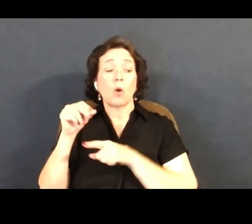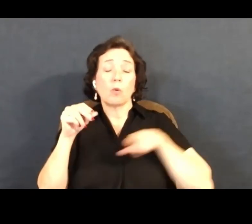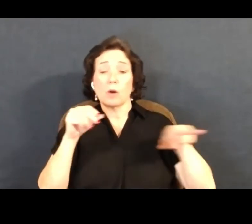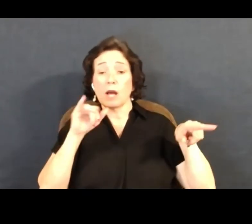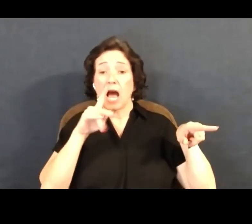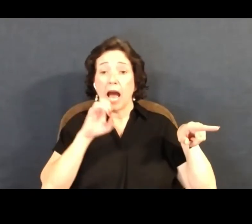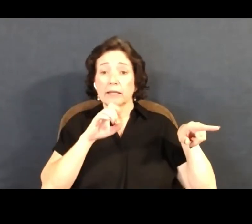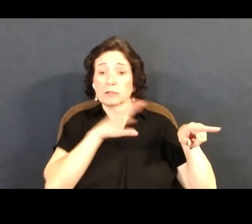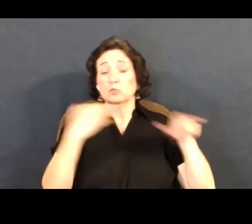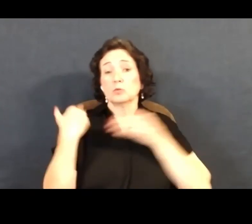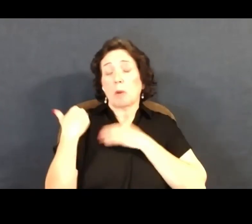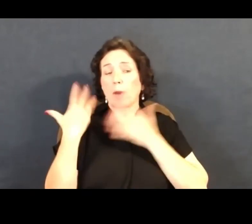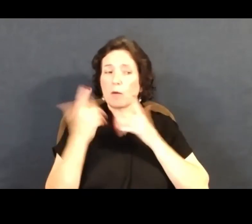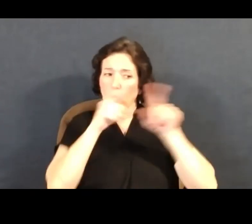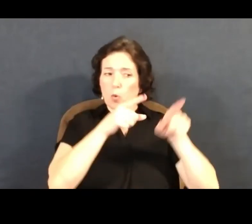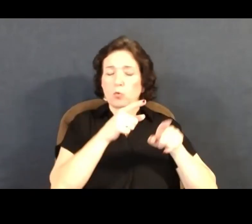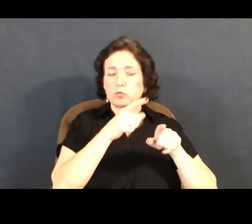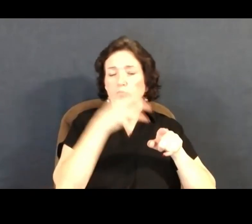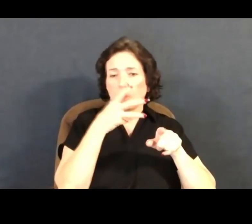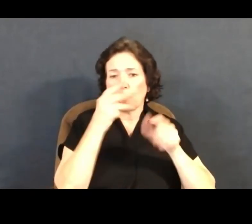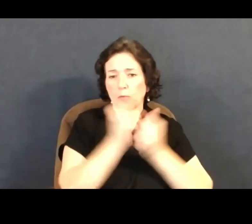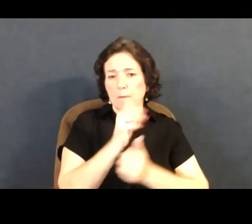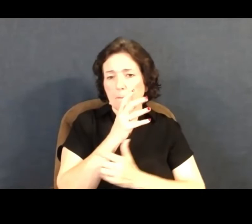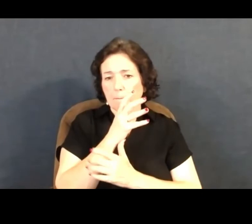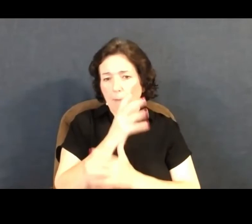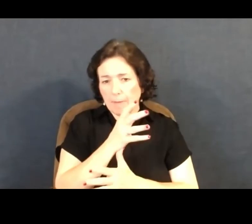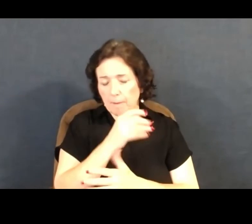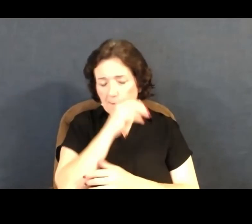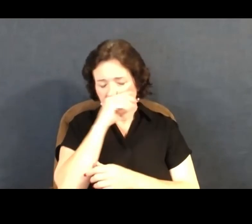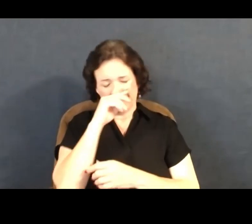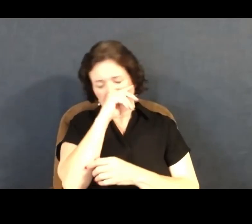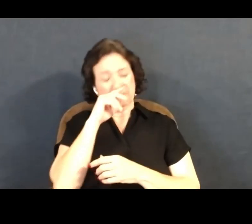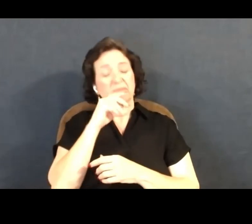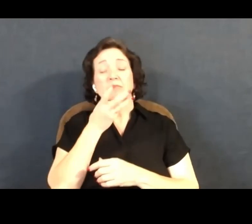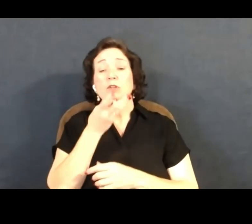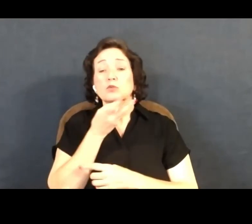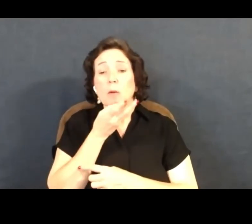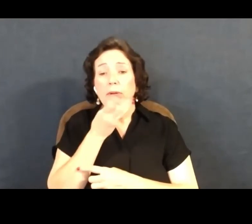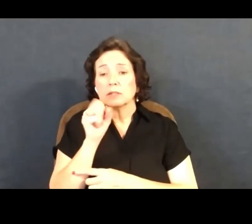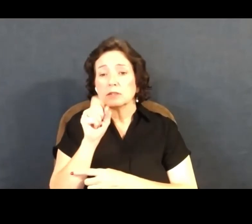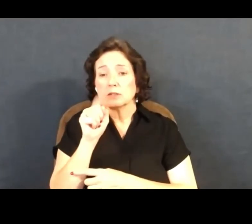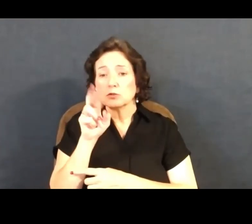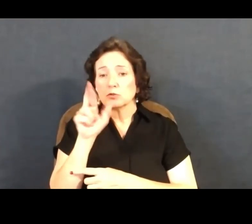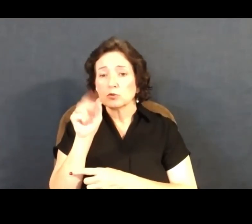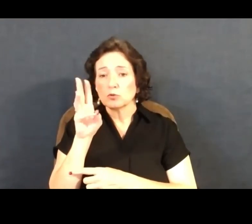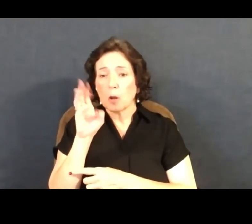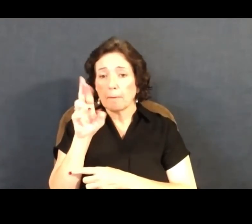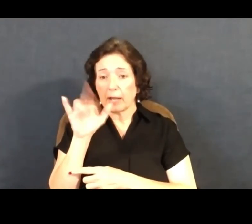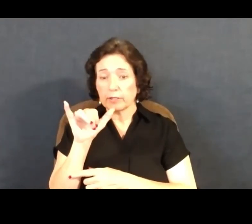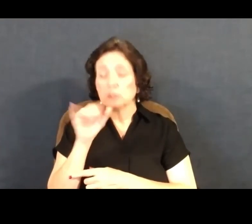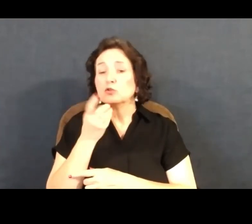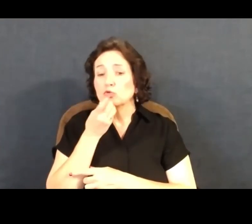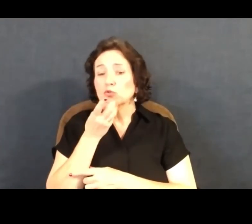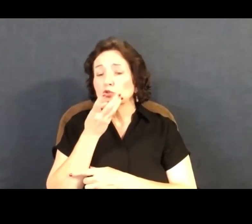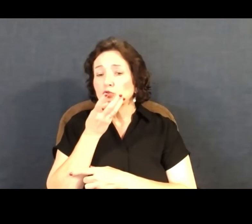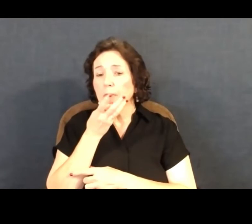to help Grandma in the garden, and they assigned him to the strawberry patch. and to take care of the strawberry patch. They'd sit him down there and